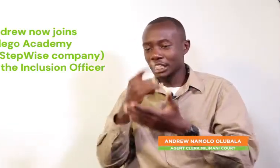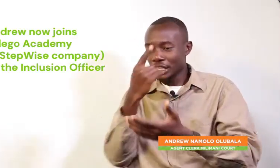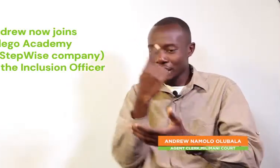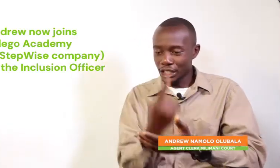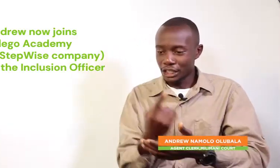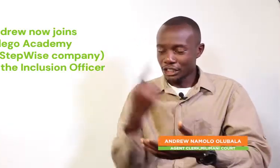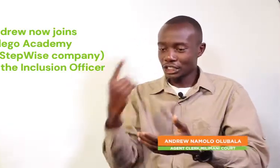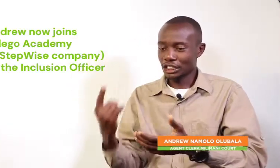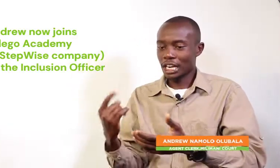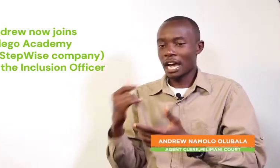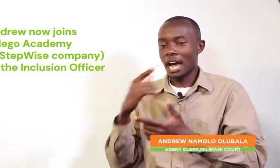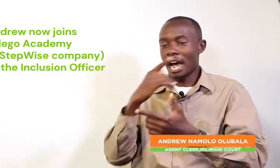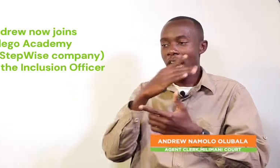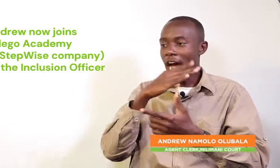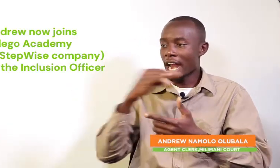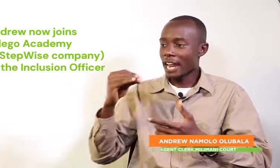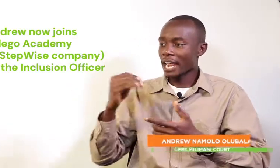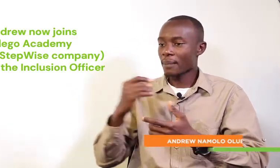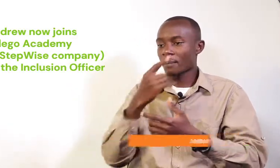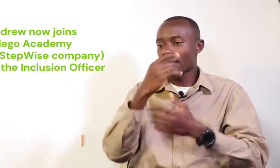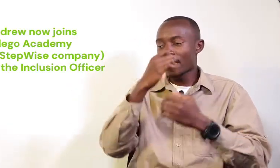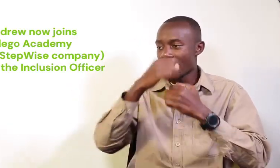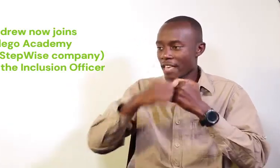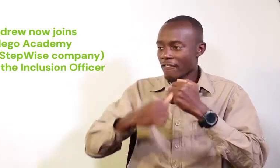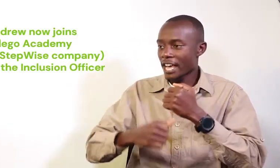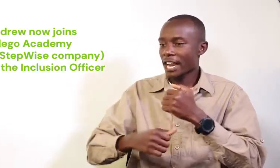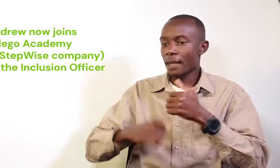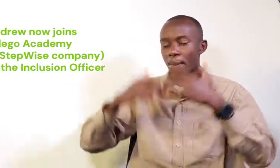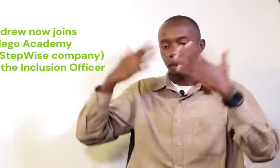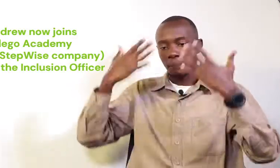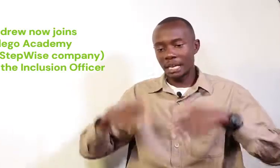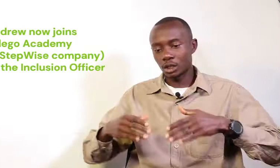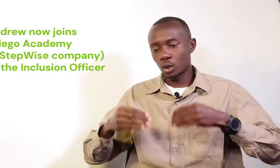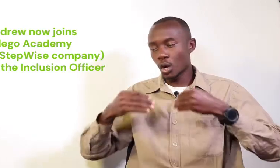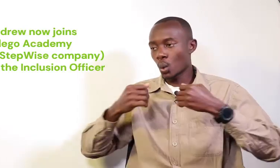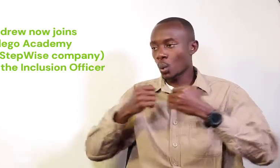that each and every